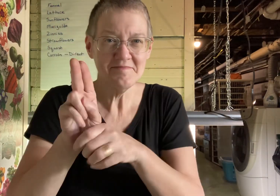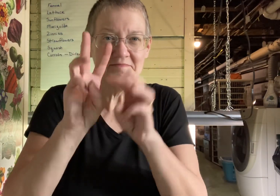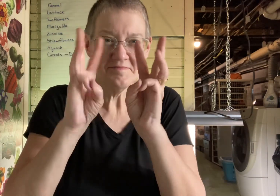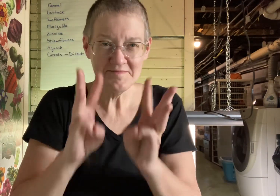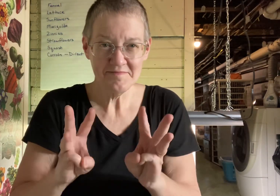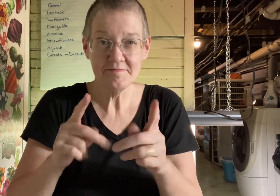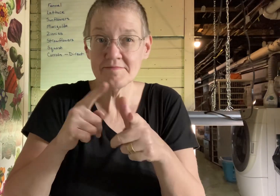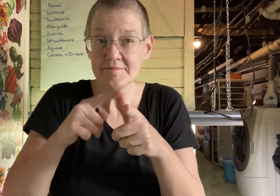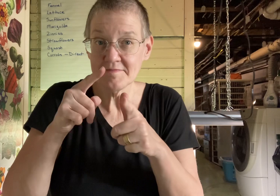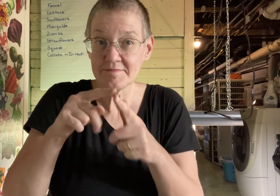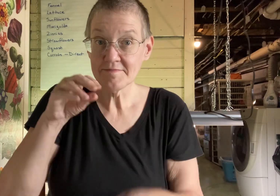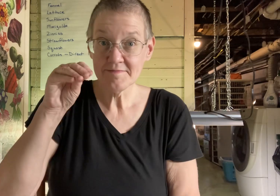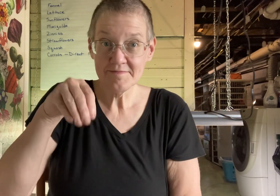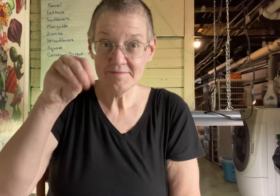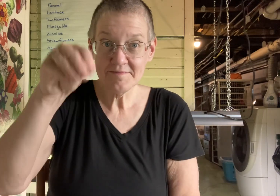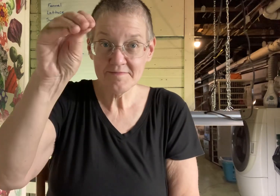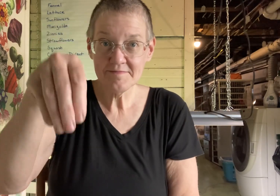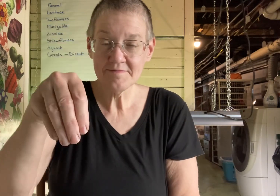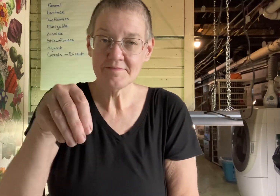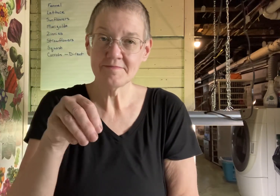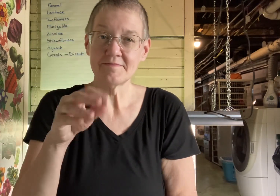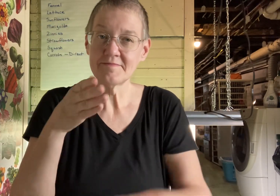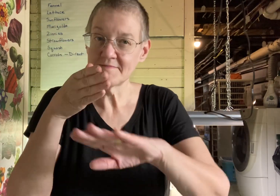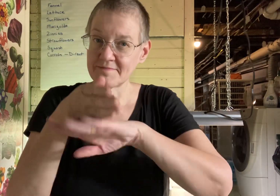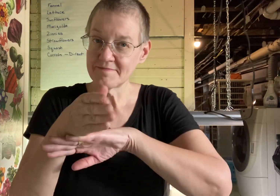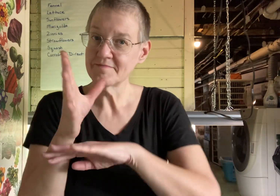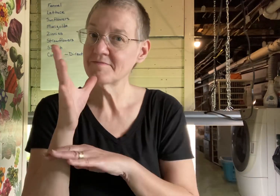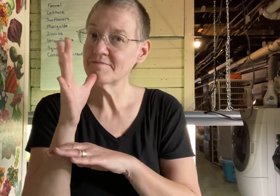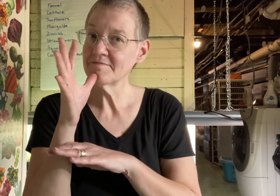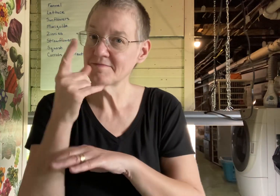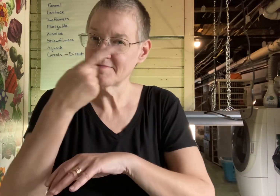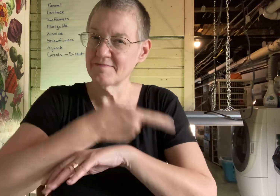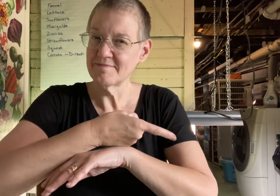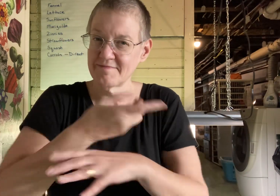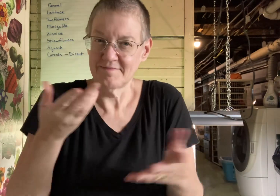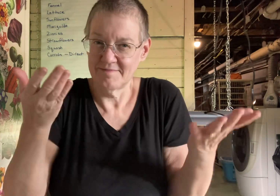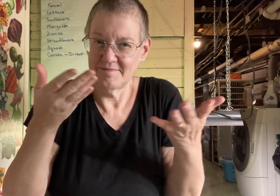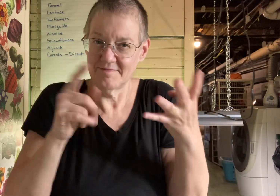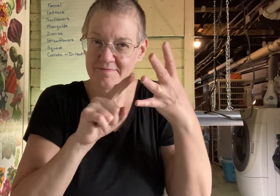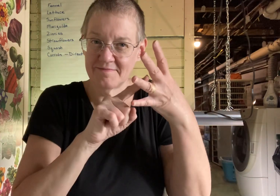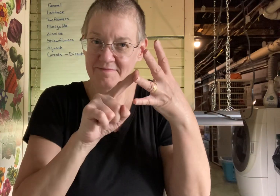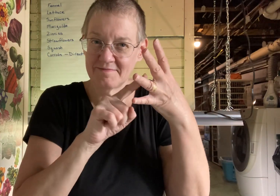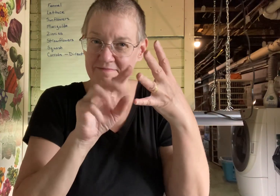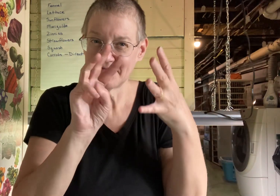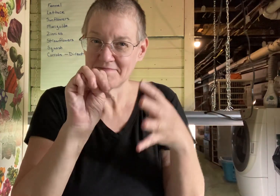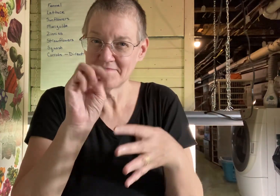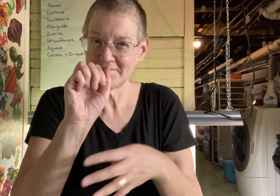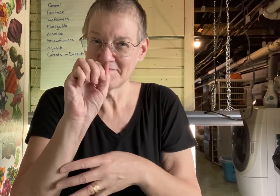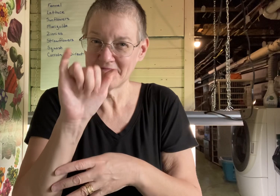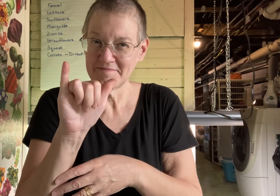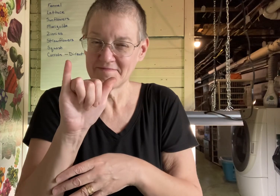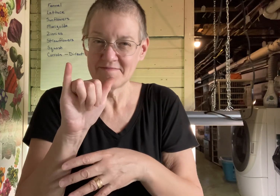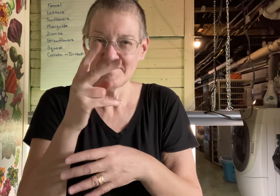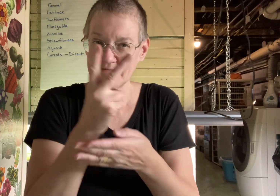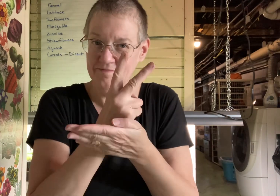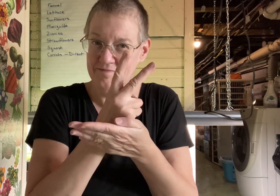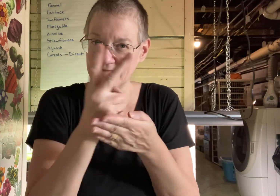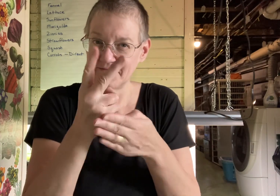get them used to the weather. Then plant them into the garden after Mother's Day here, mid-May, 2